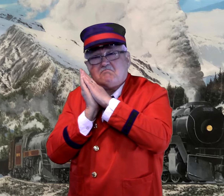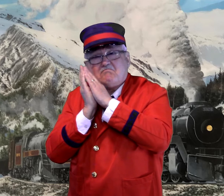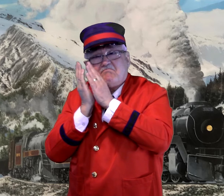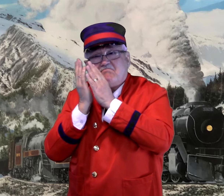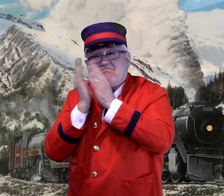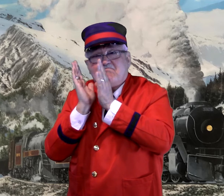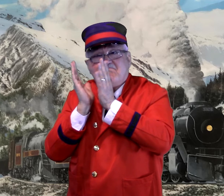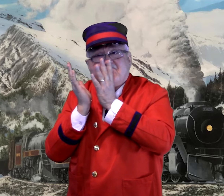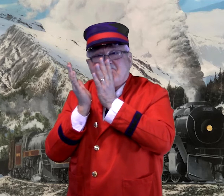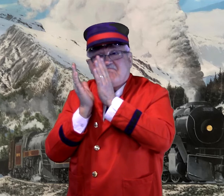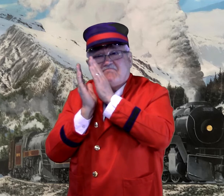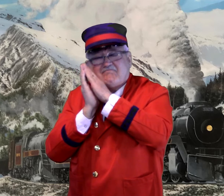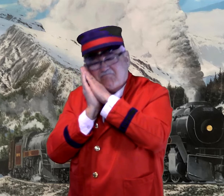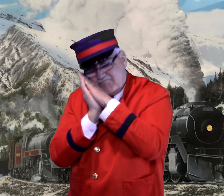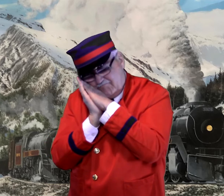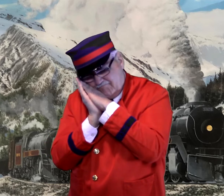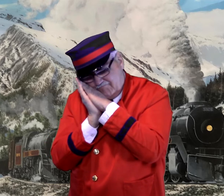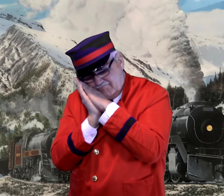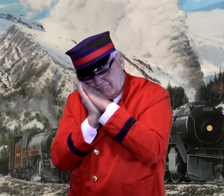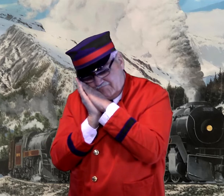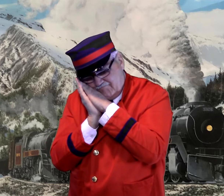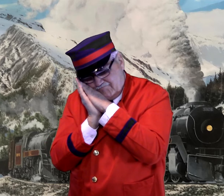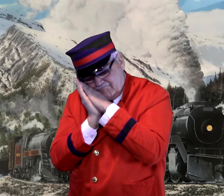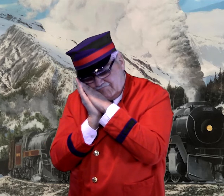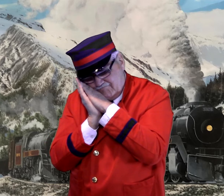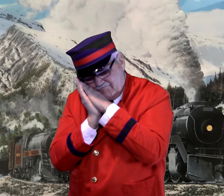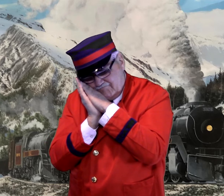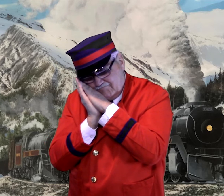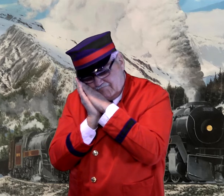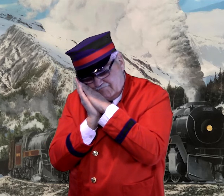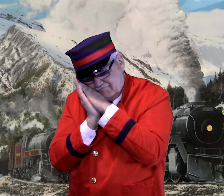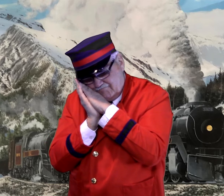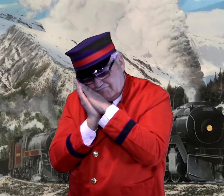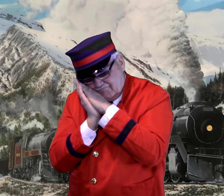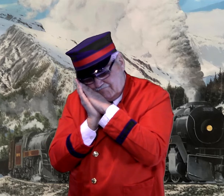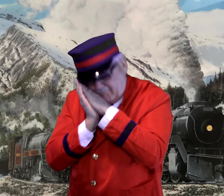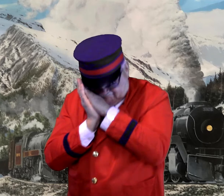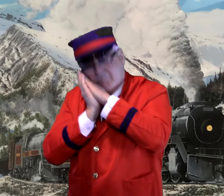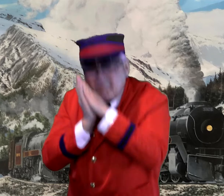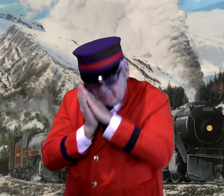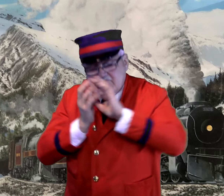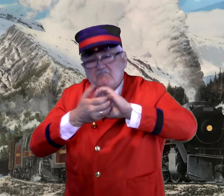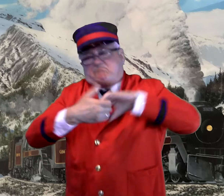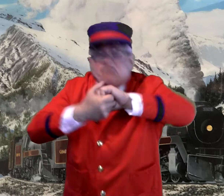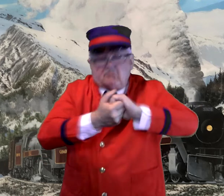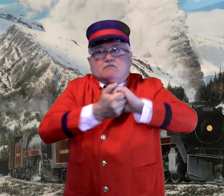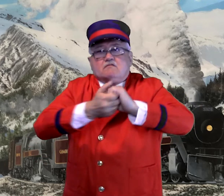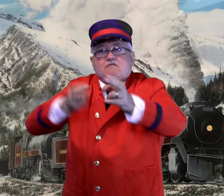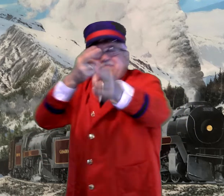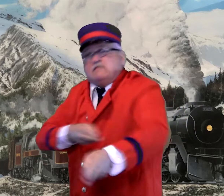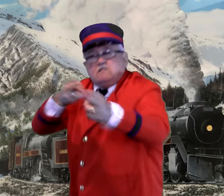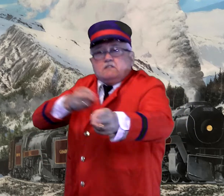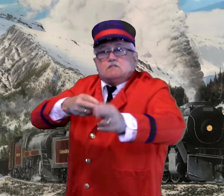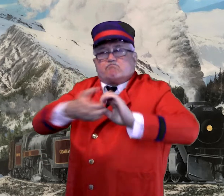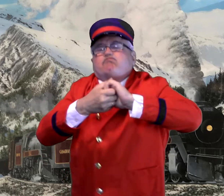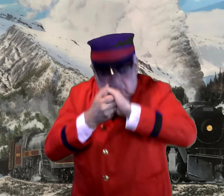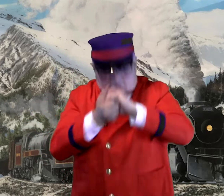moving. They would have no idea where they were in the dark of night, but they would also again